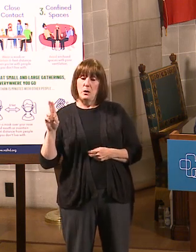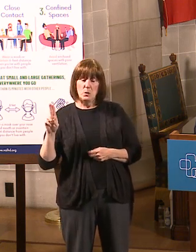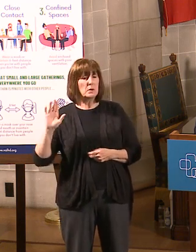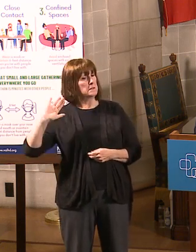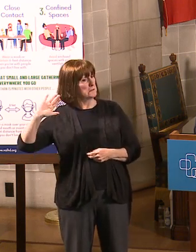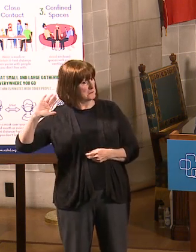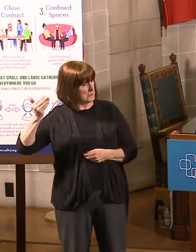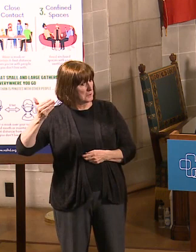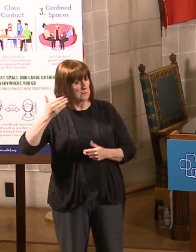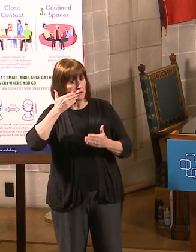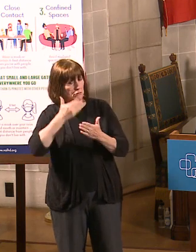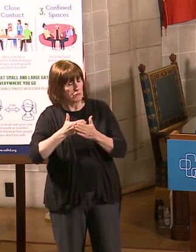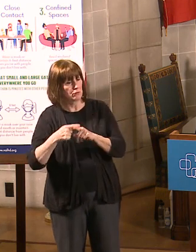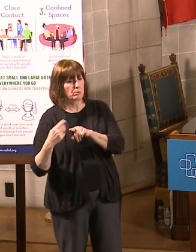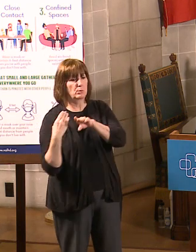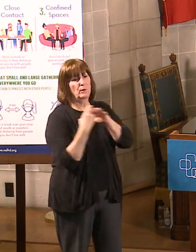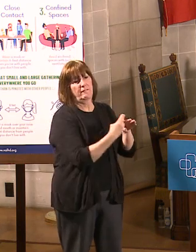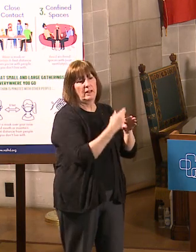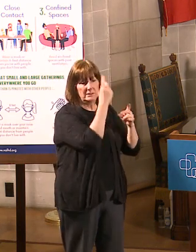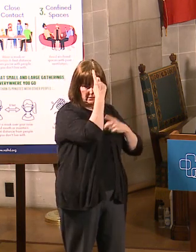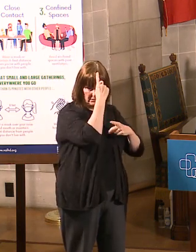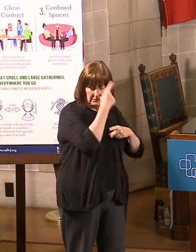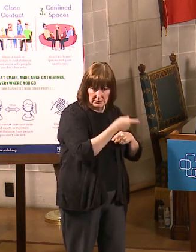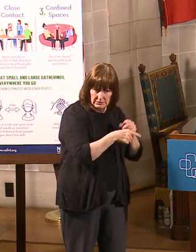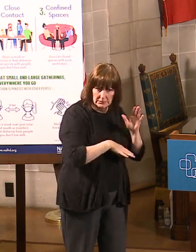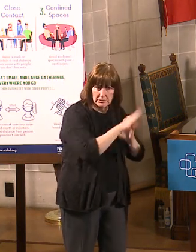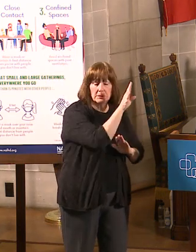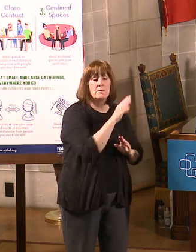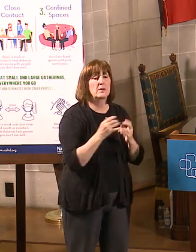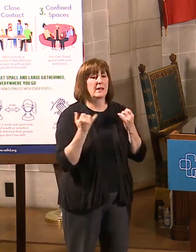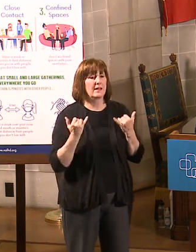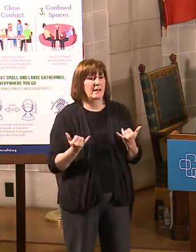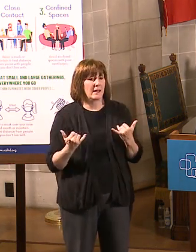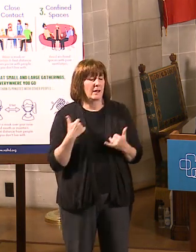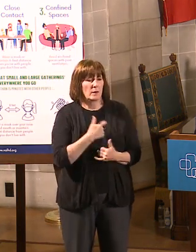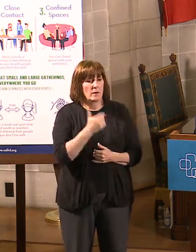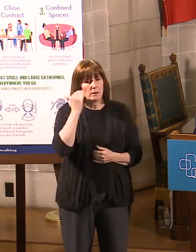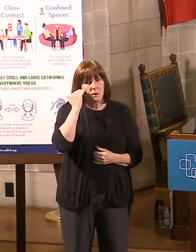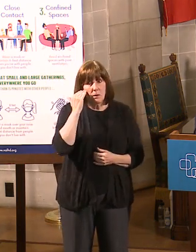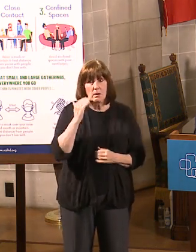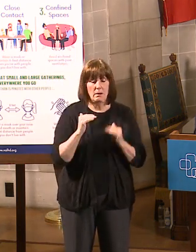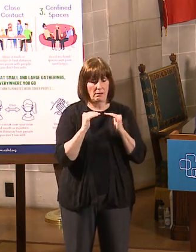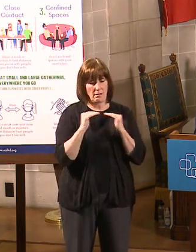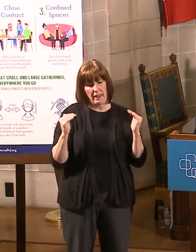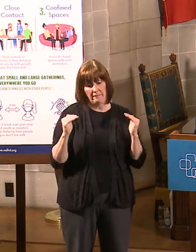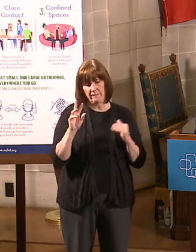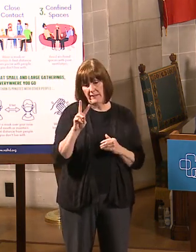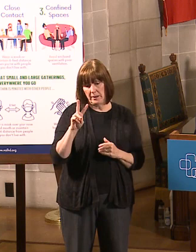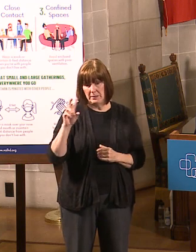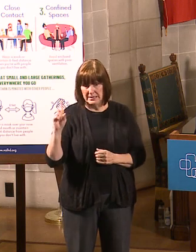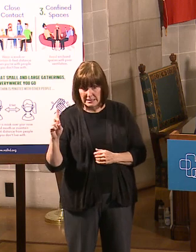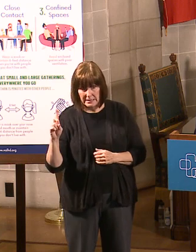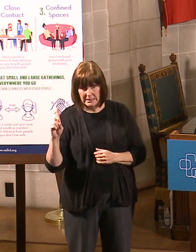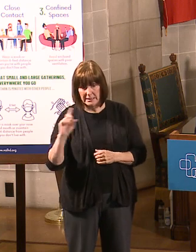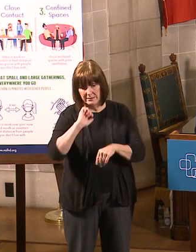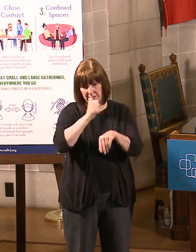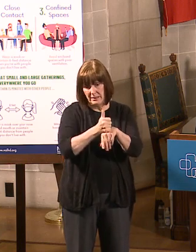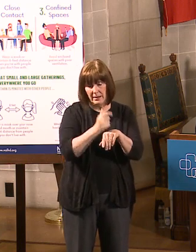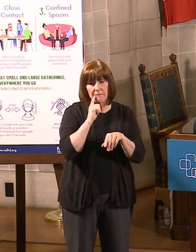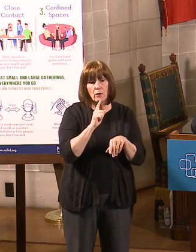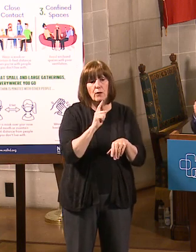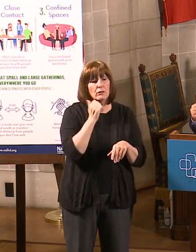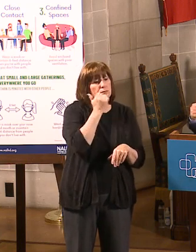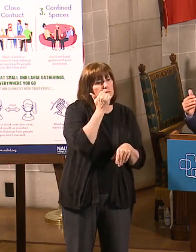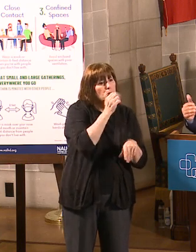actually enough to prevent that disease process. But now we know that the level for vitamin D that was set for the